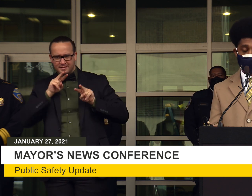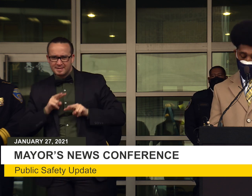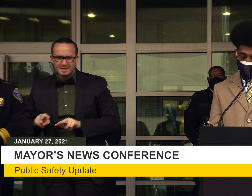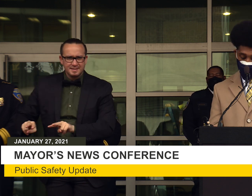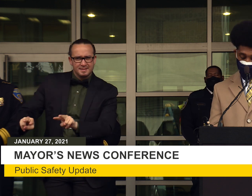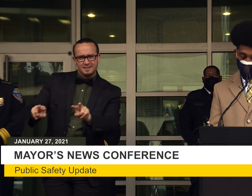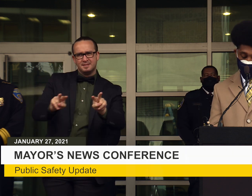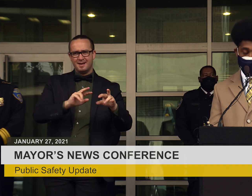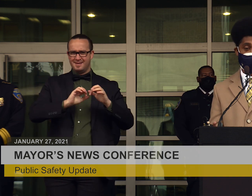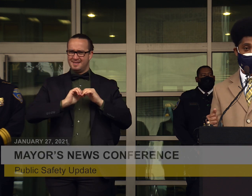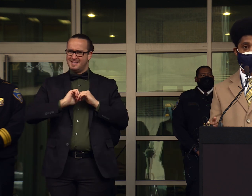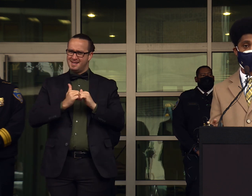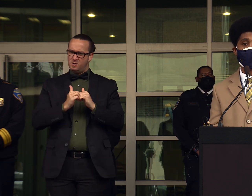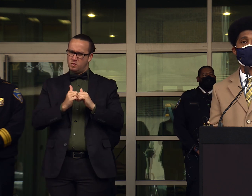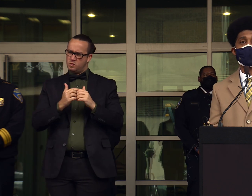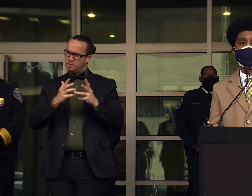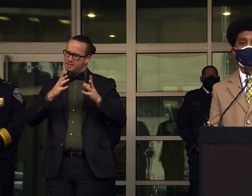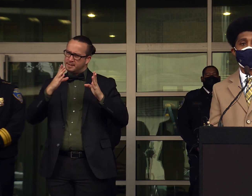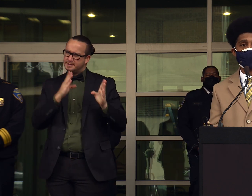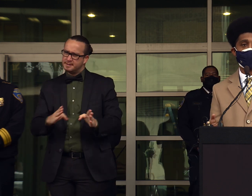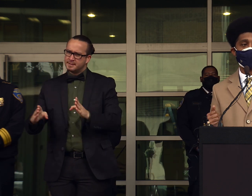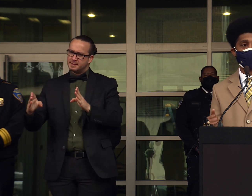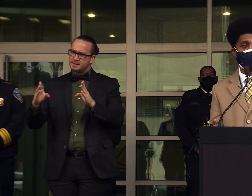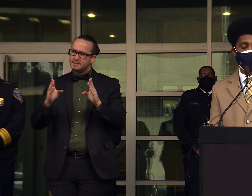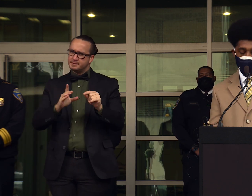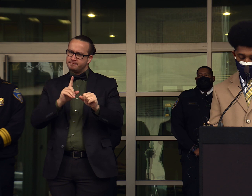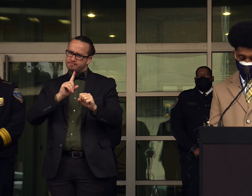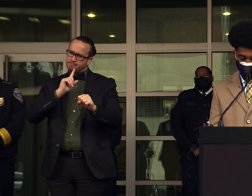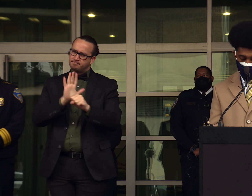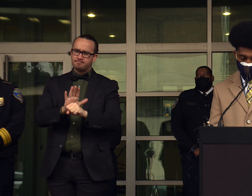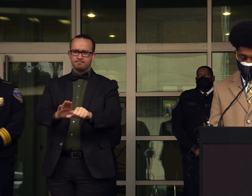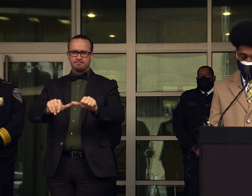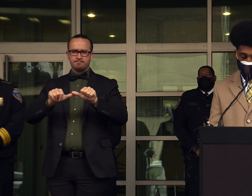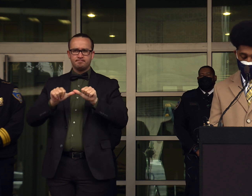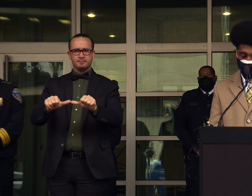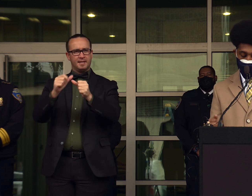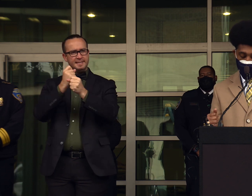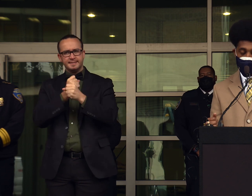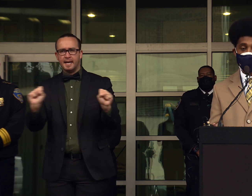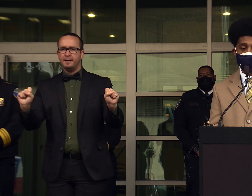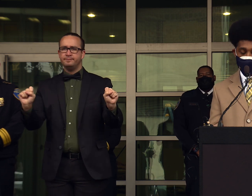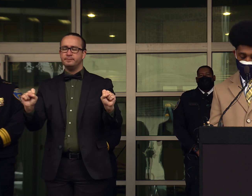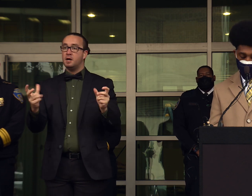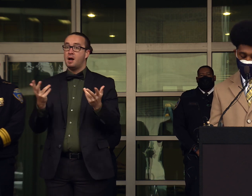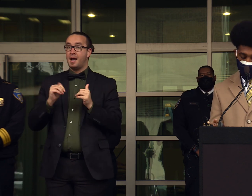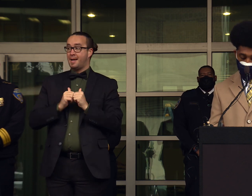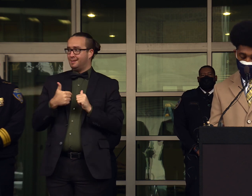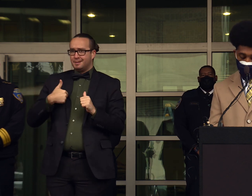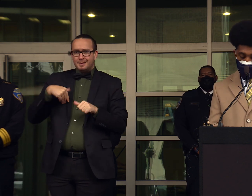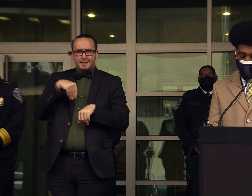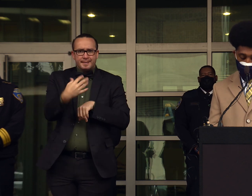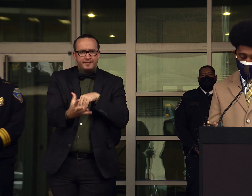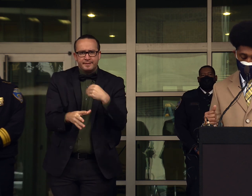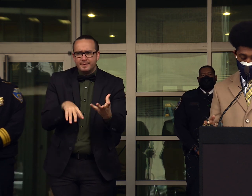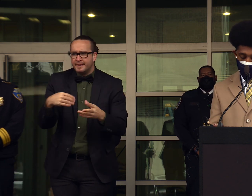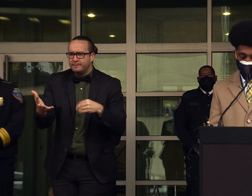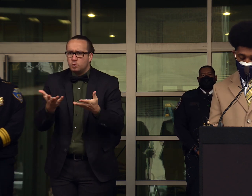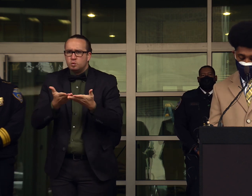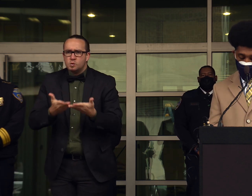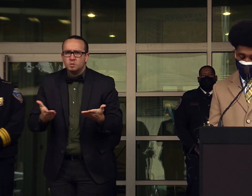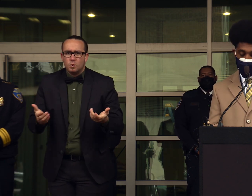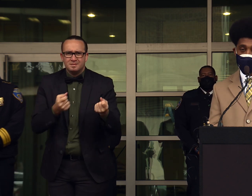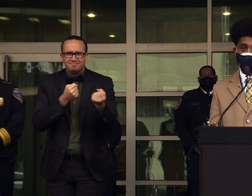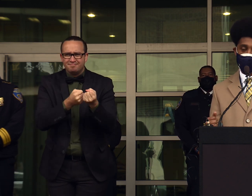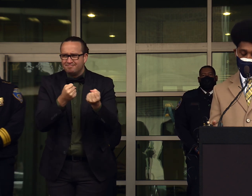we deploy our resources and work together as a team for Baltimore. And in that vein, today, I, along with the